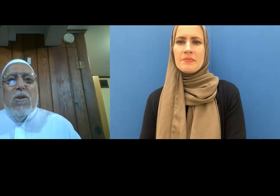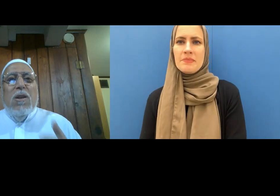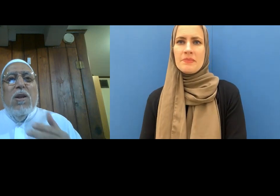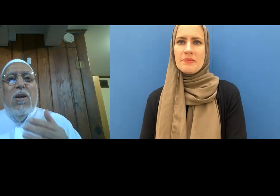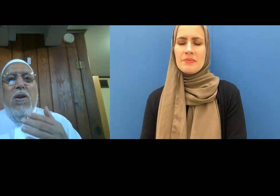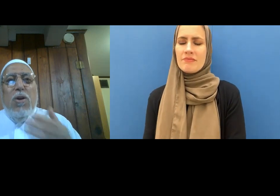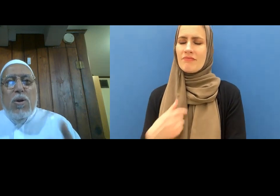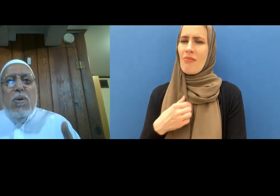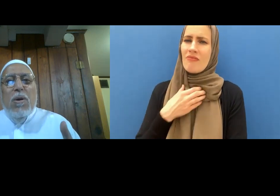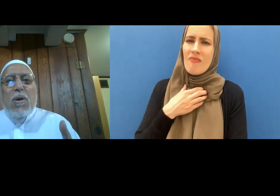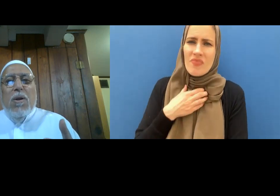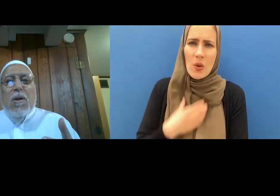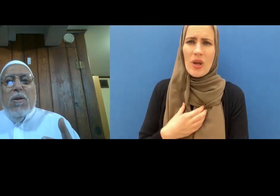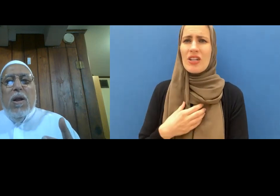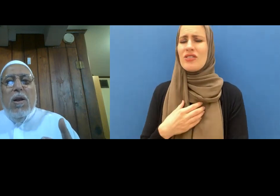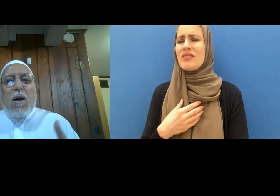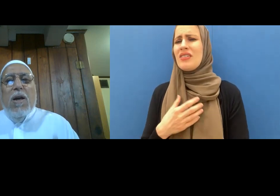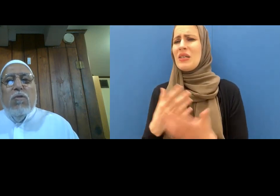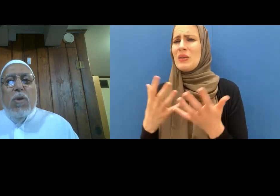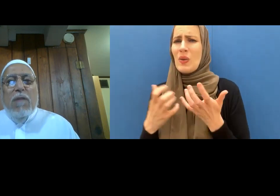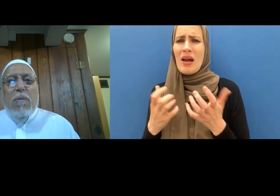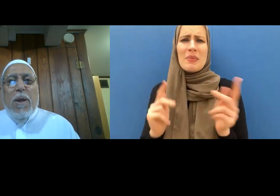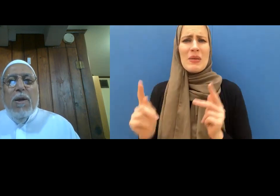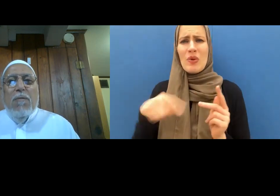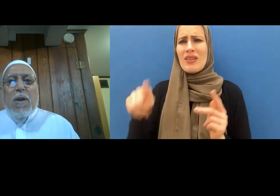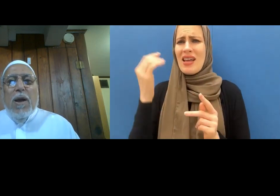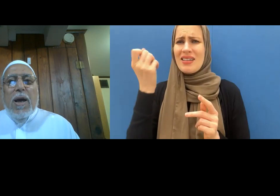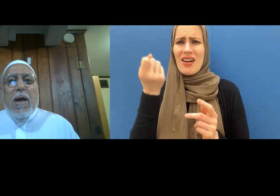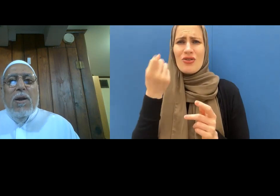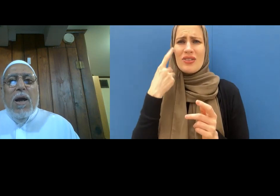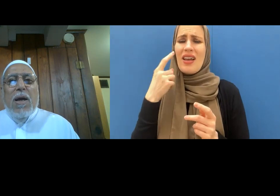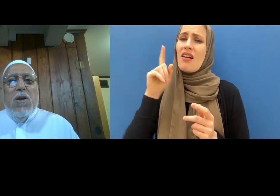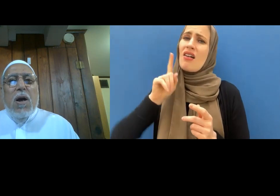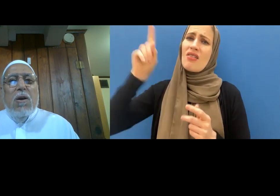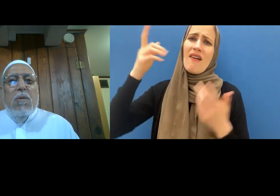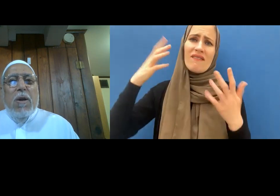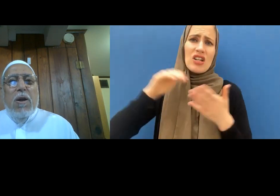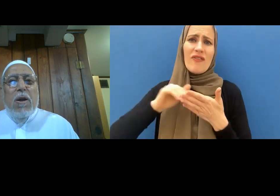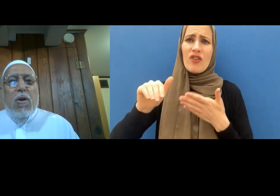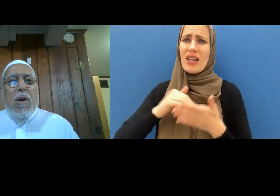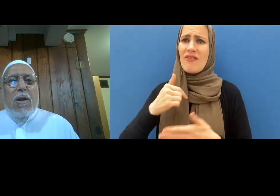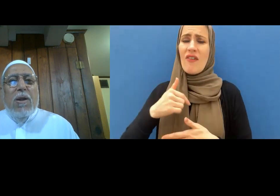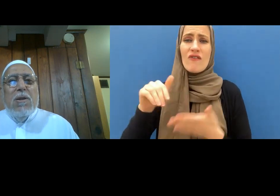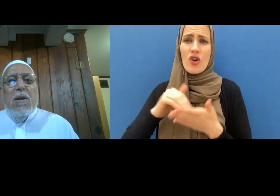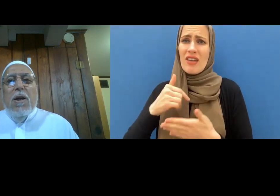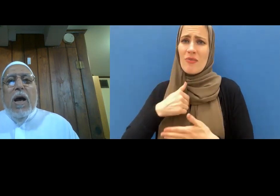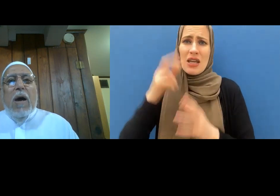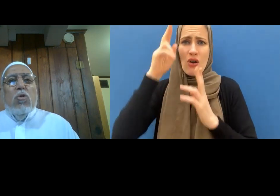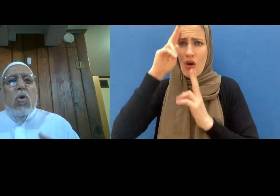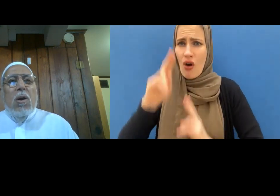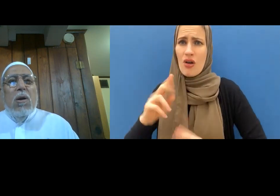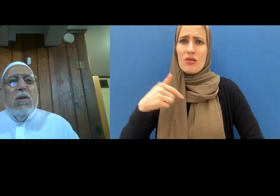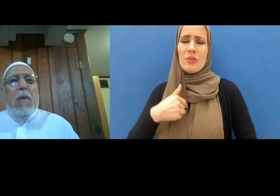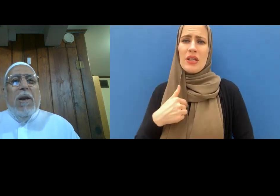I wish that they knew that Allah has forgiven me and has honored me. Look at this,